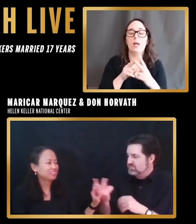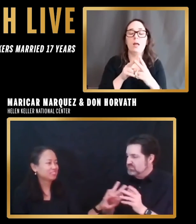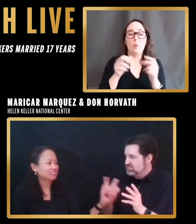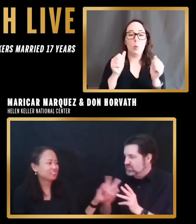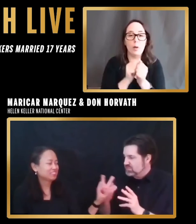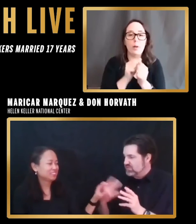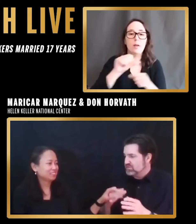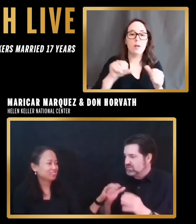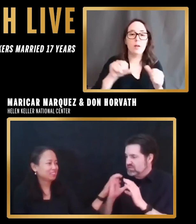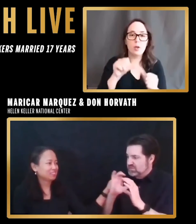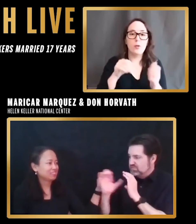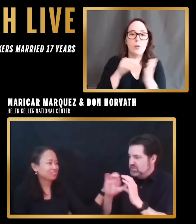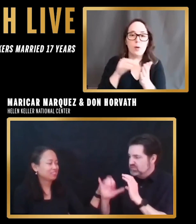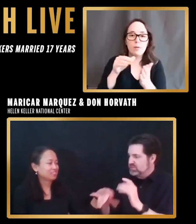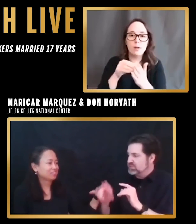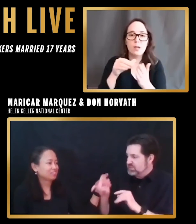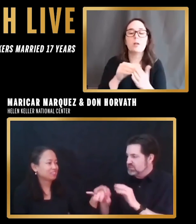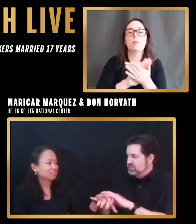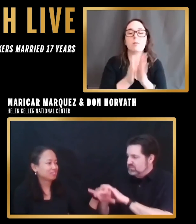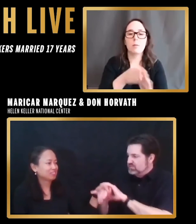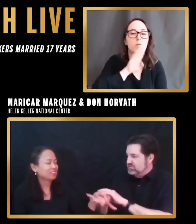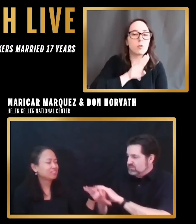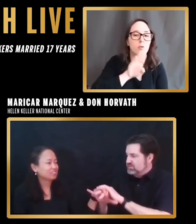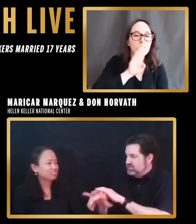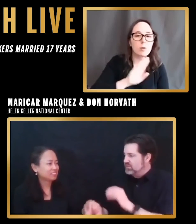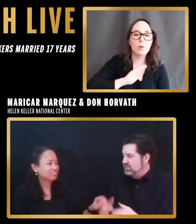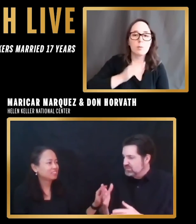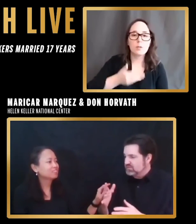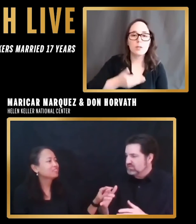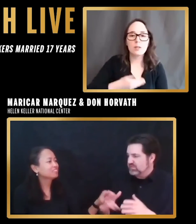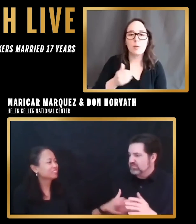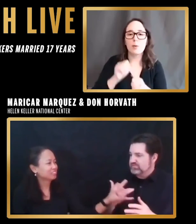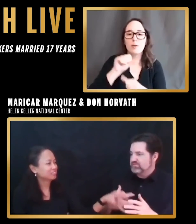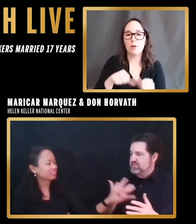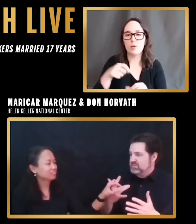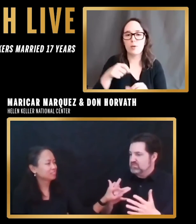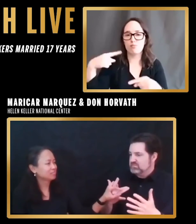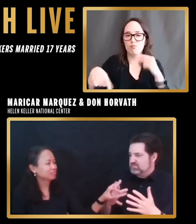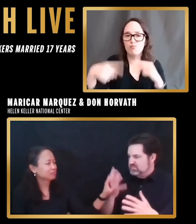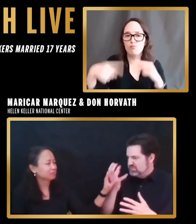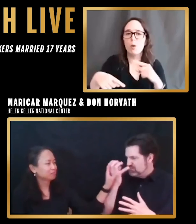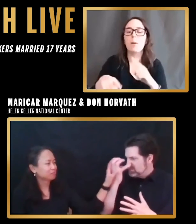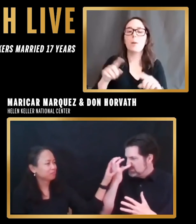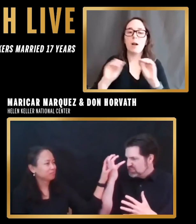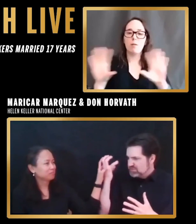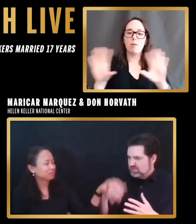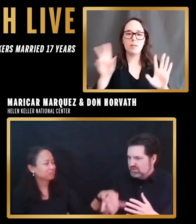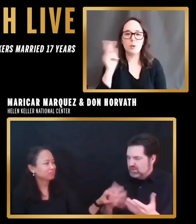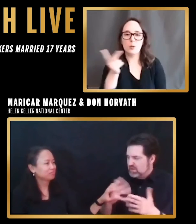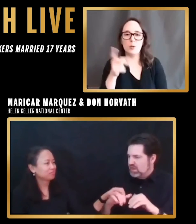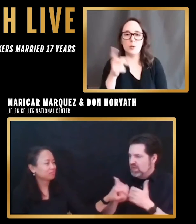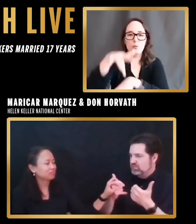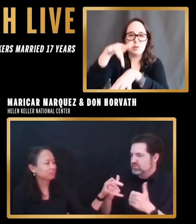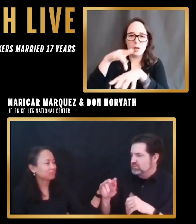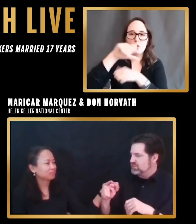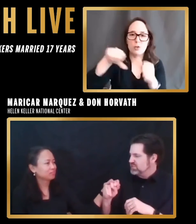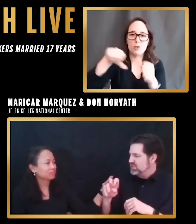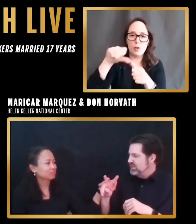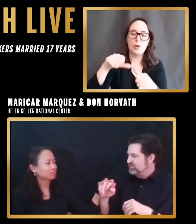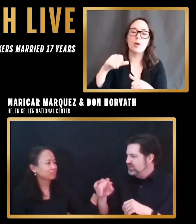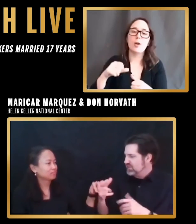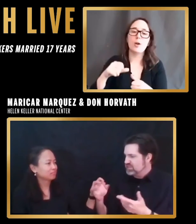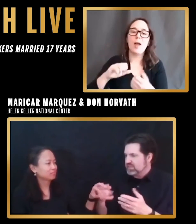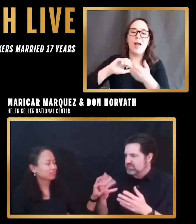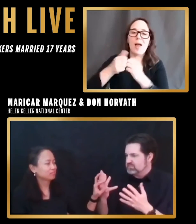two to communicate, you need to be touching each other. Are there times where how do you navigate, just quite frankly, how